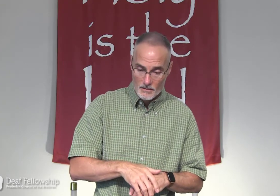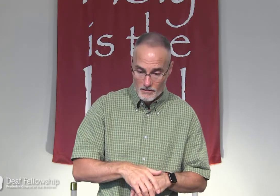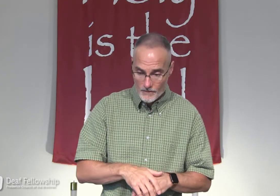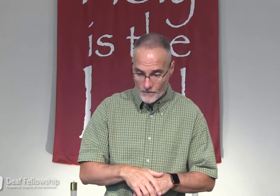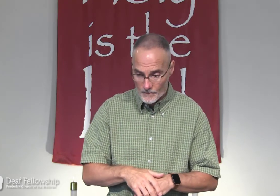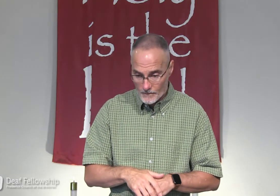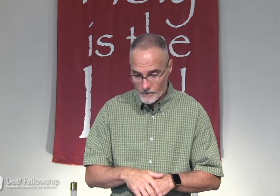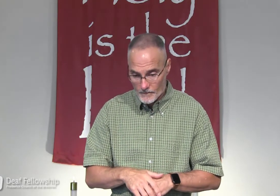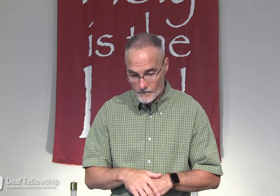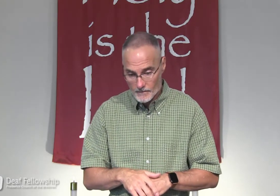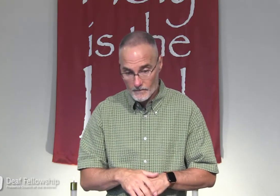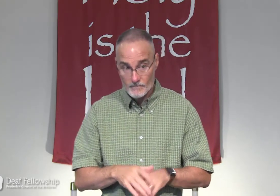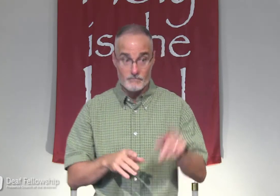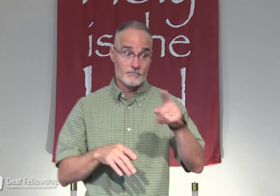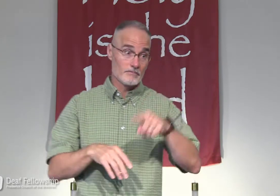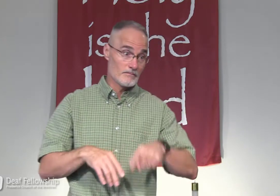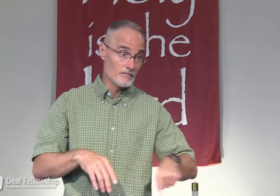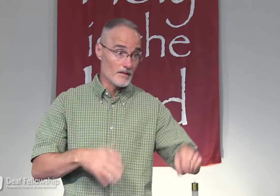it hypocrisy?